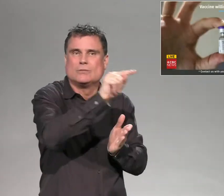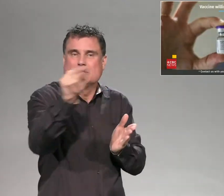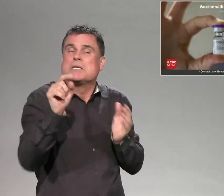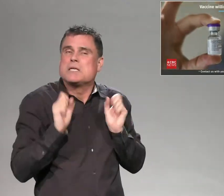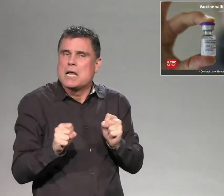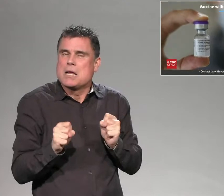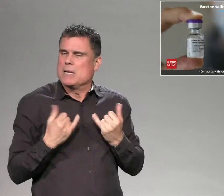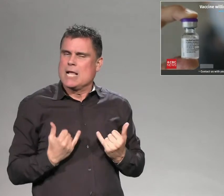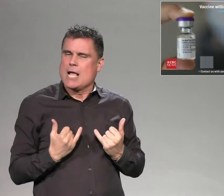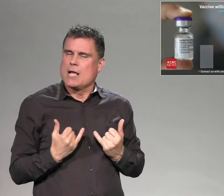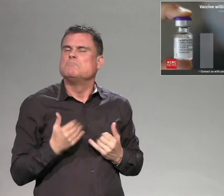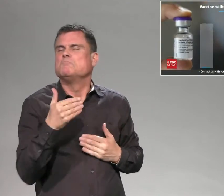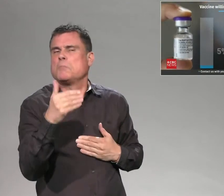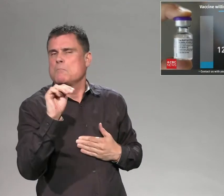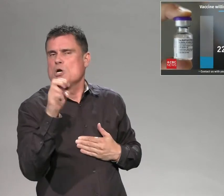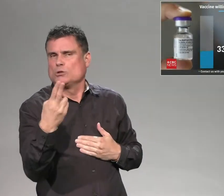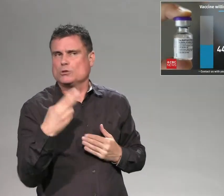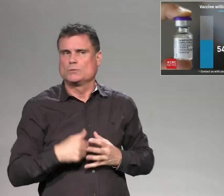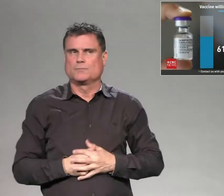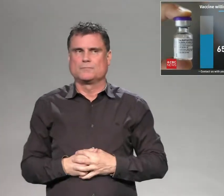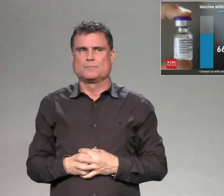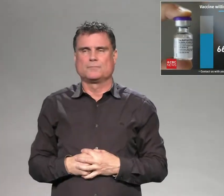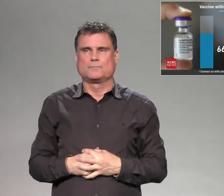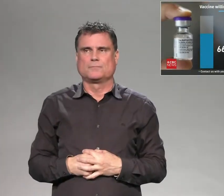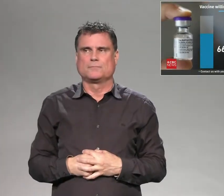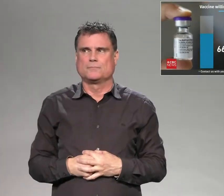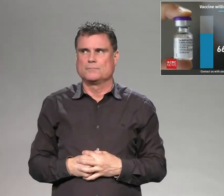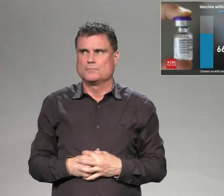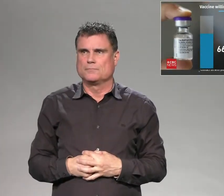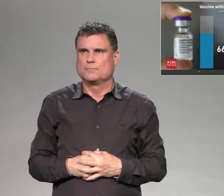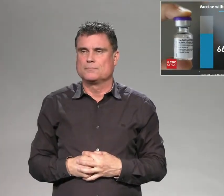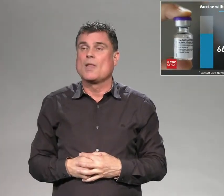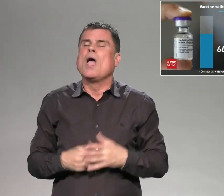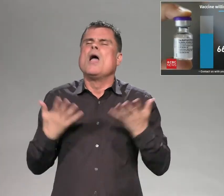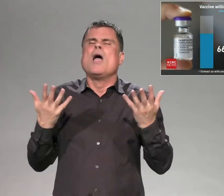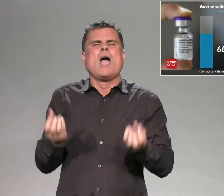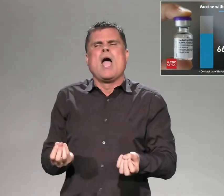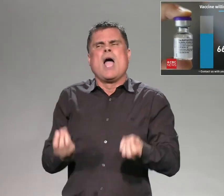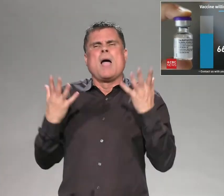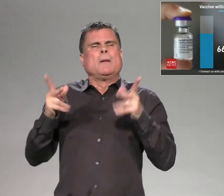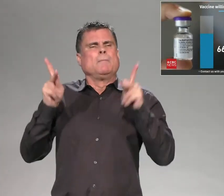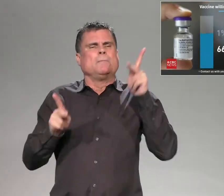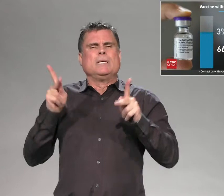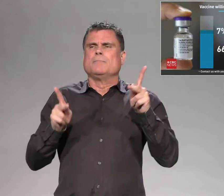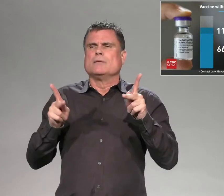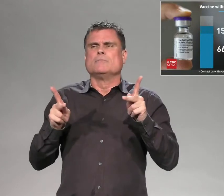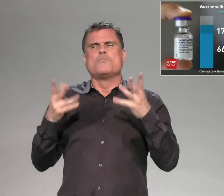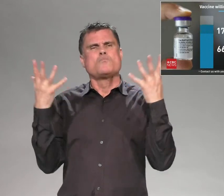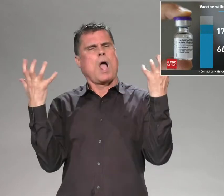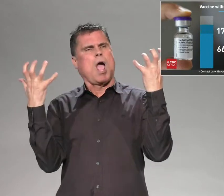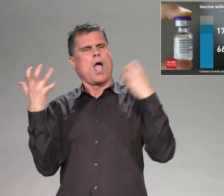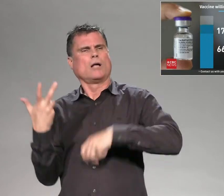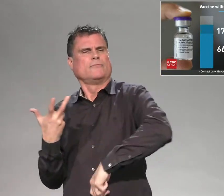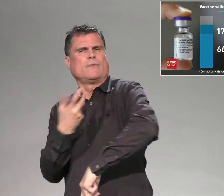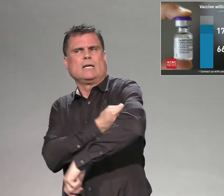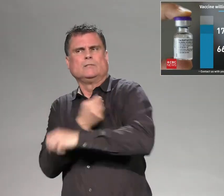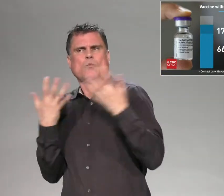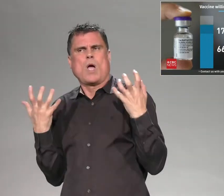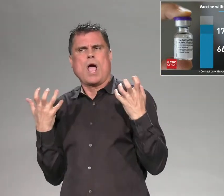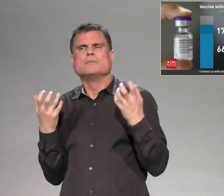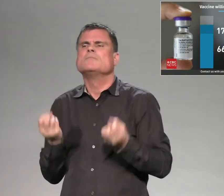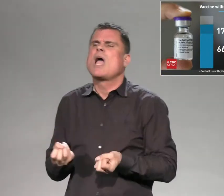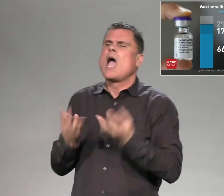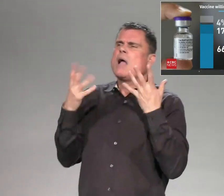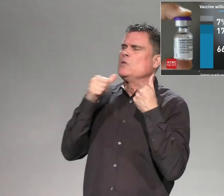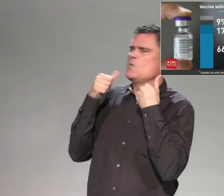the Angus Reid Institute shows 2/3 of respondents would take the COVID-19 vaccine as soon as possible.